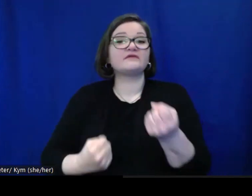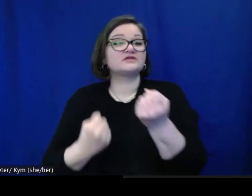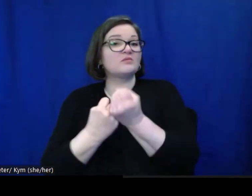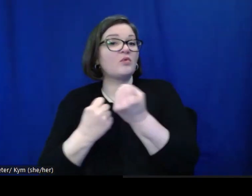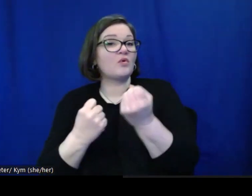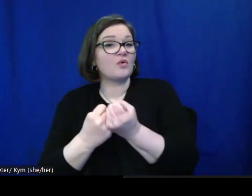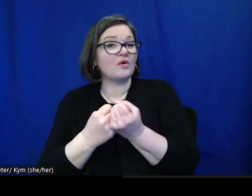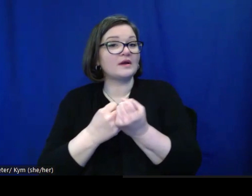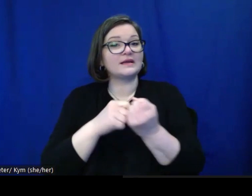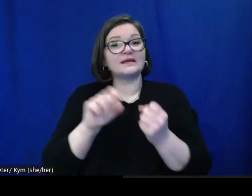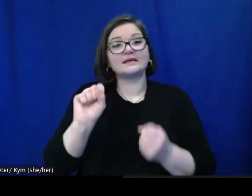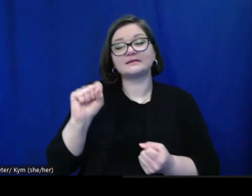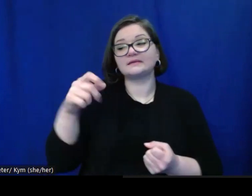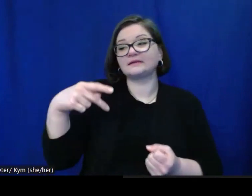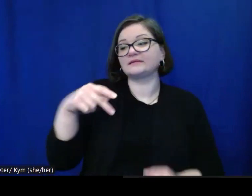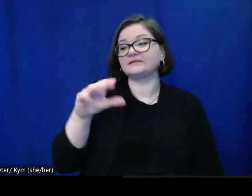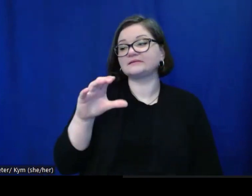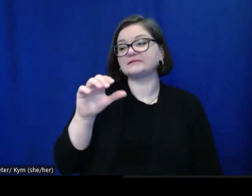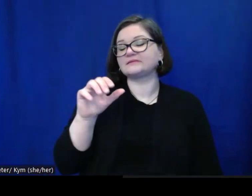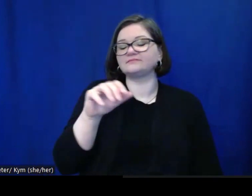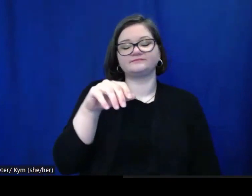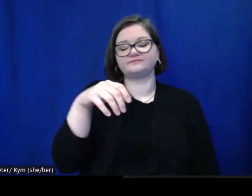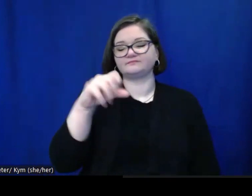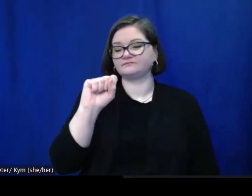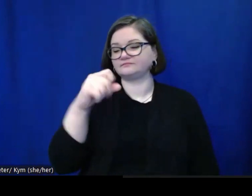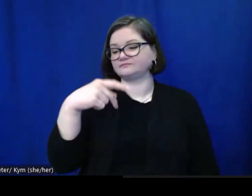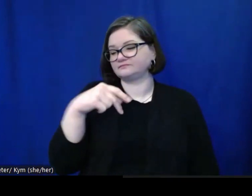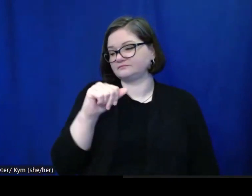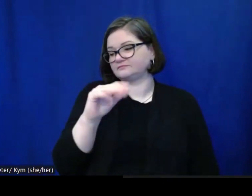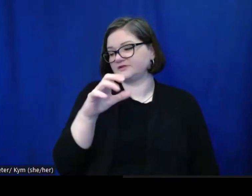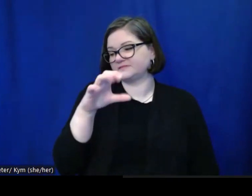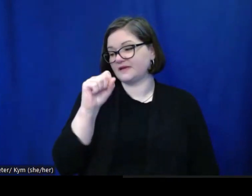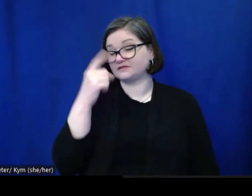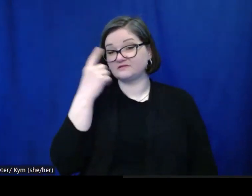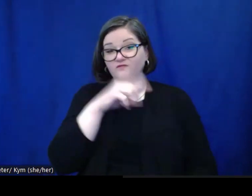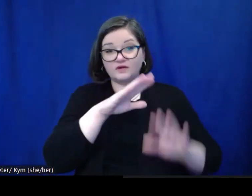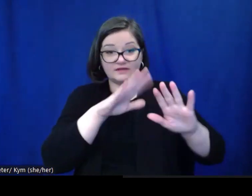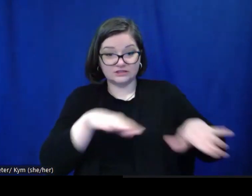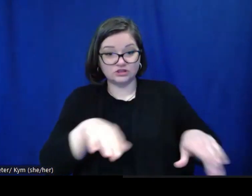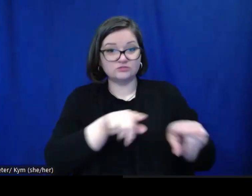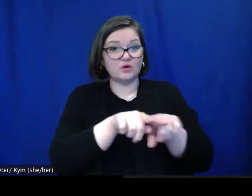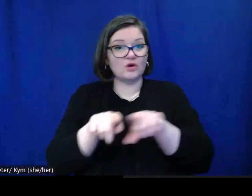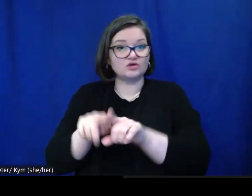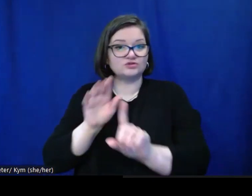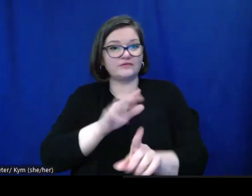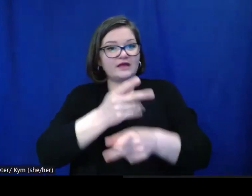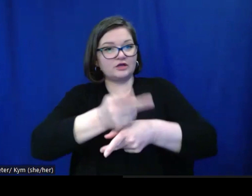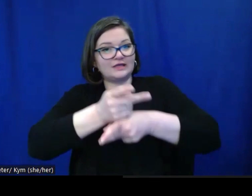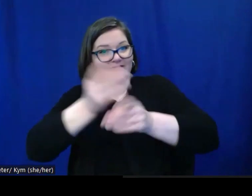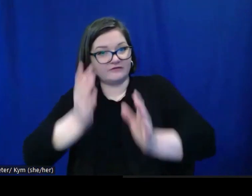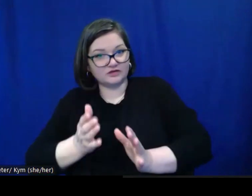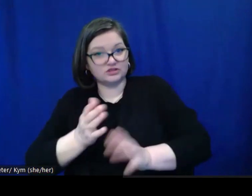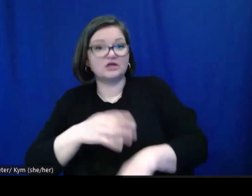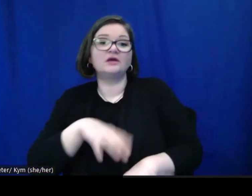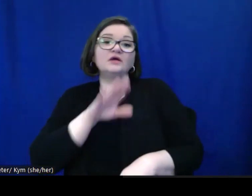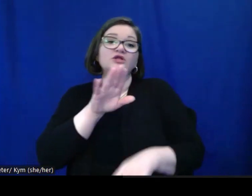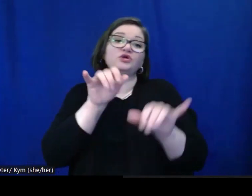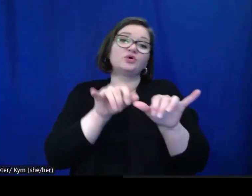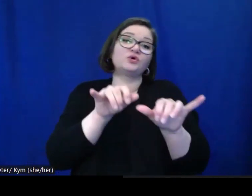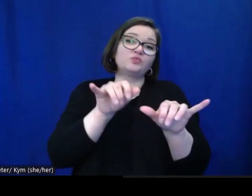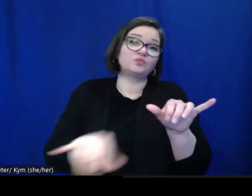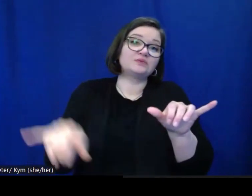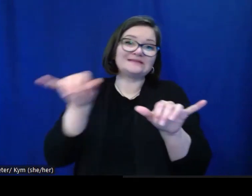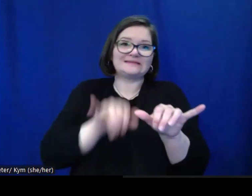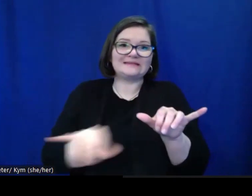spaces, not just for the children, but for their primary caregivers. Routines need to be consistent and